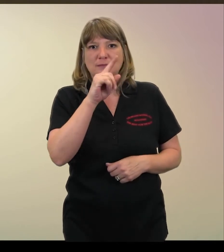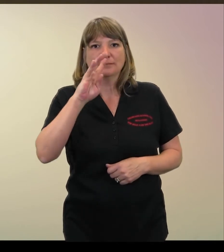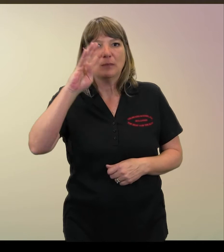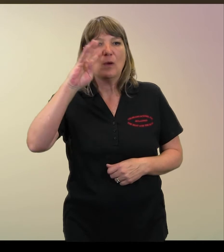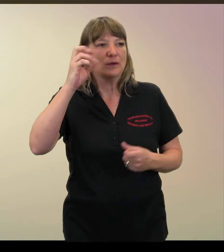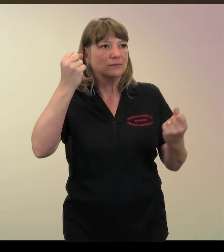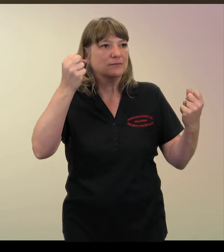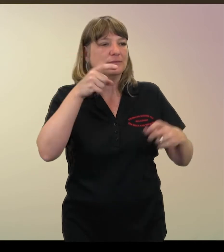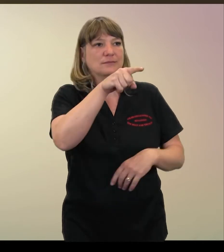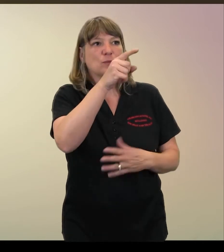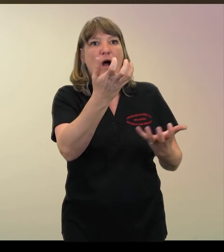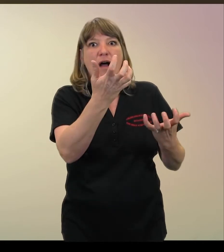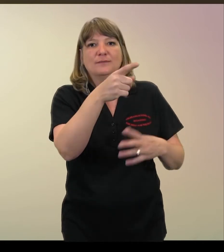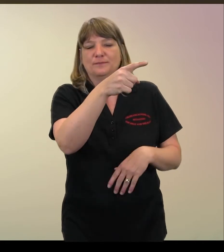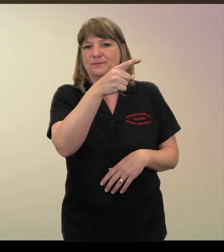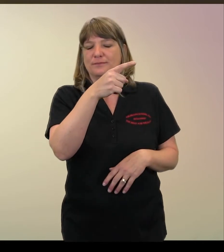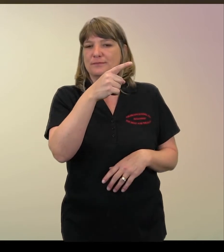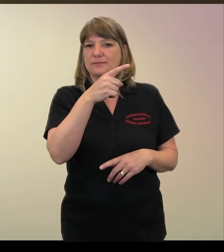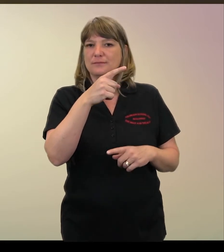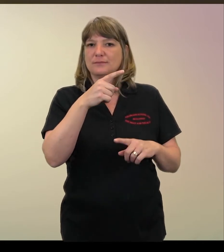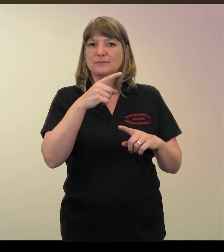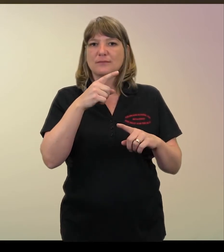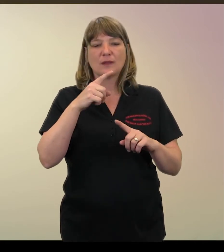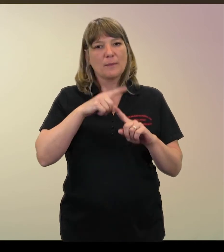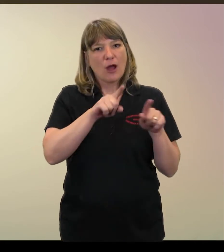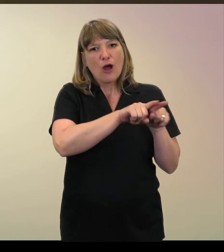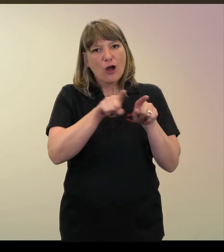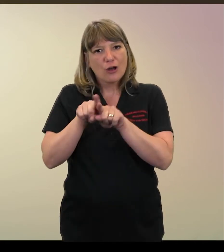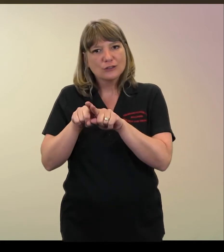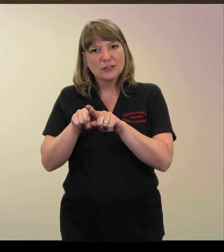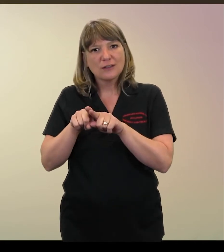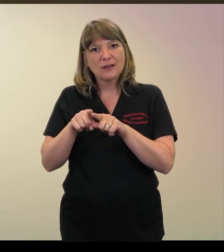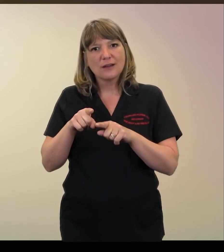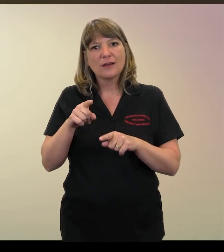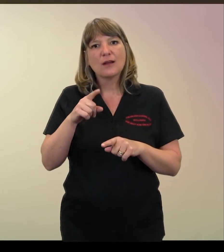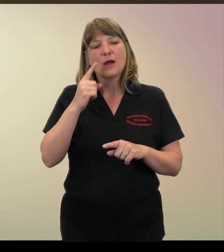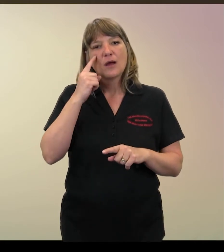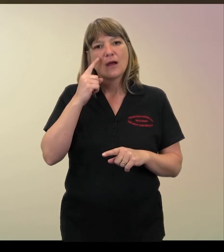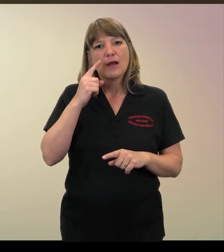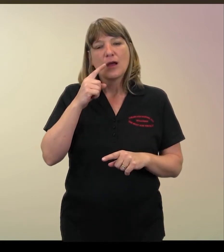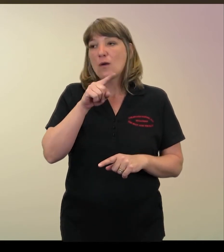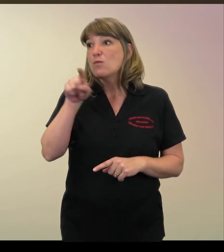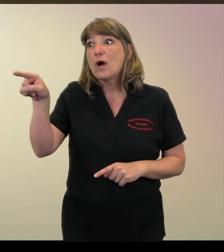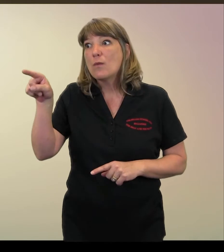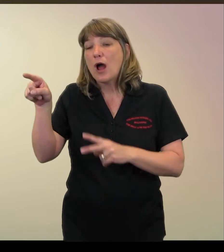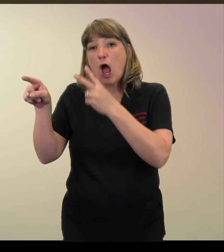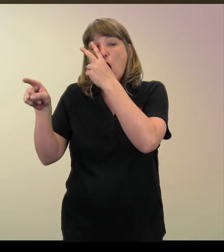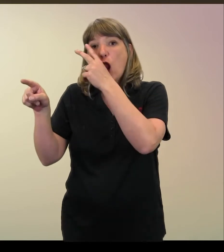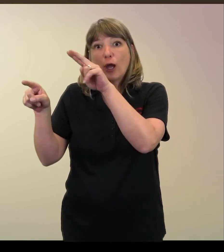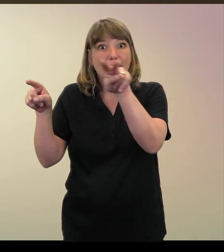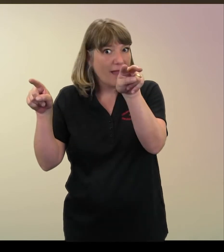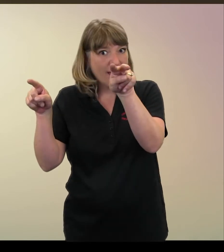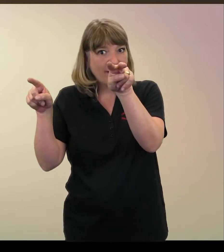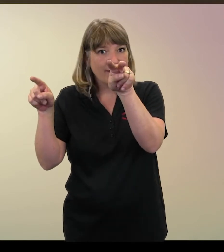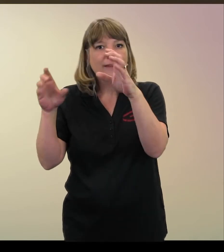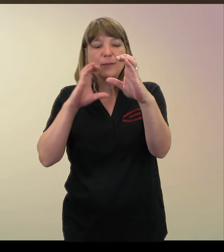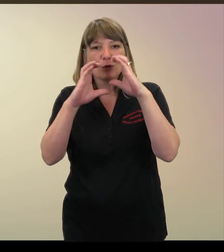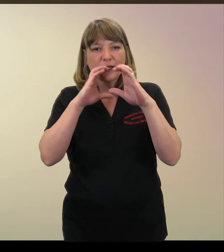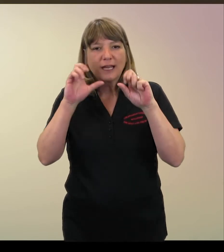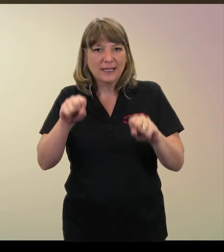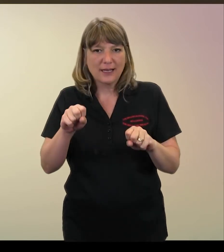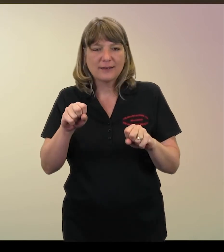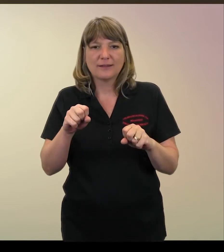and vocalizing or signing that they want it, but pointing to things that they want and looking back to the person that they're trying to